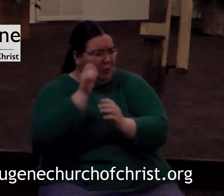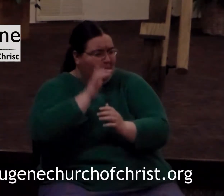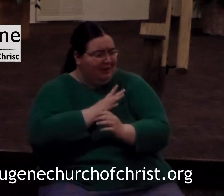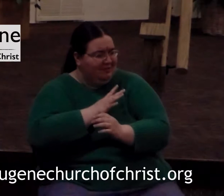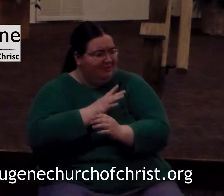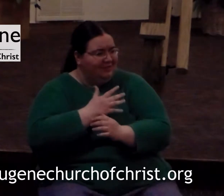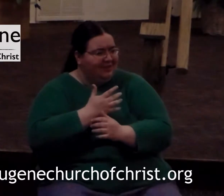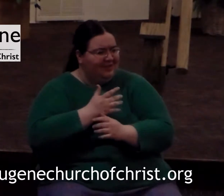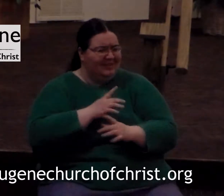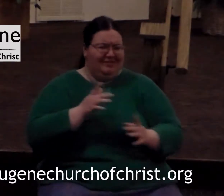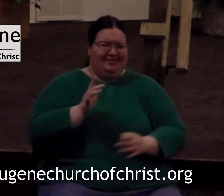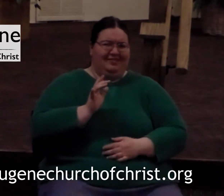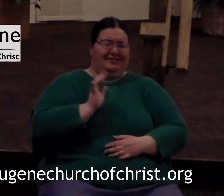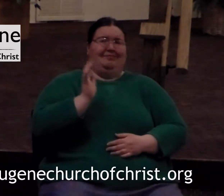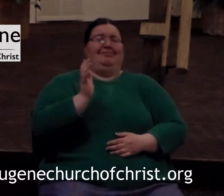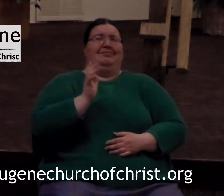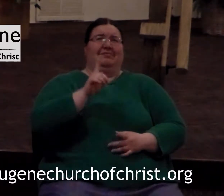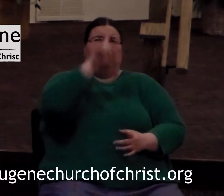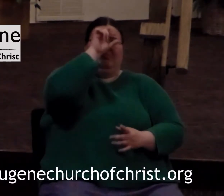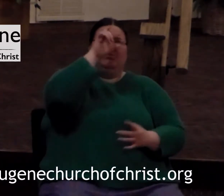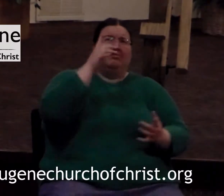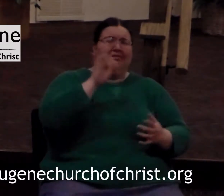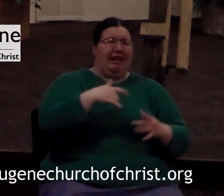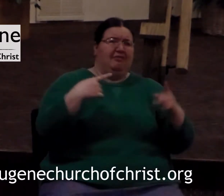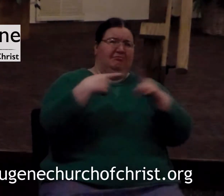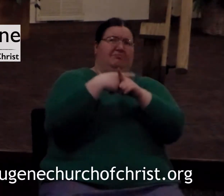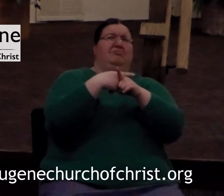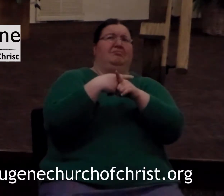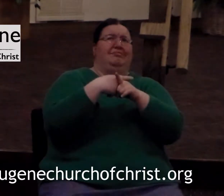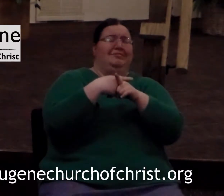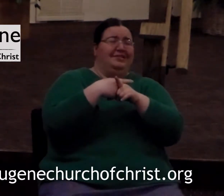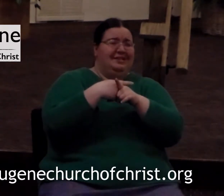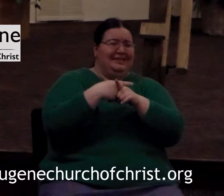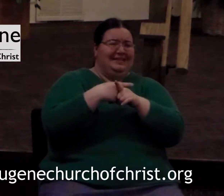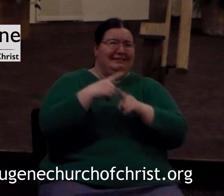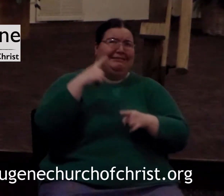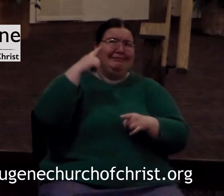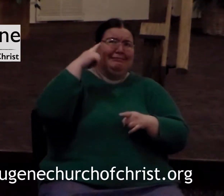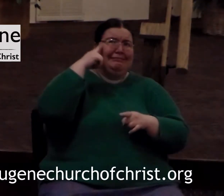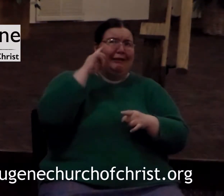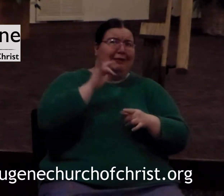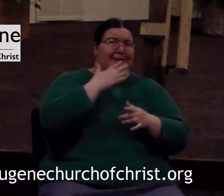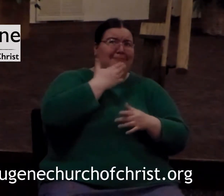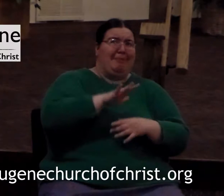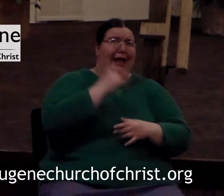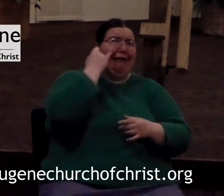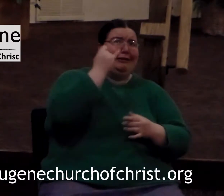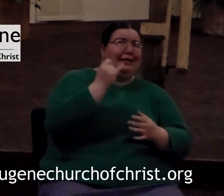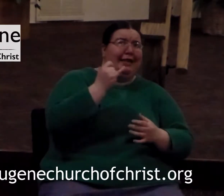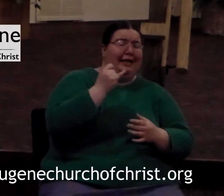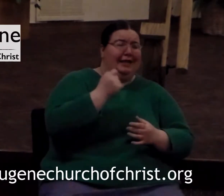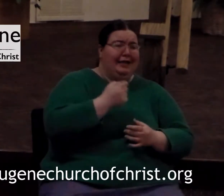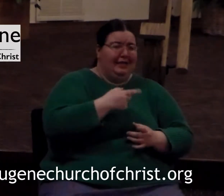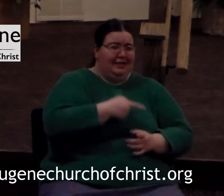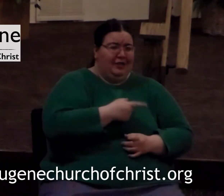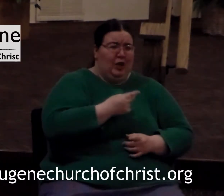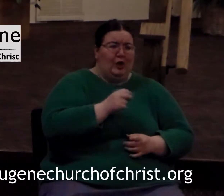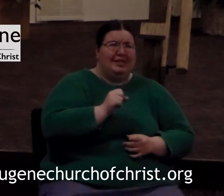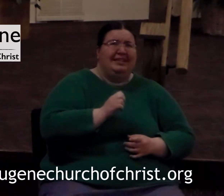way. And the command that God gives to Hosea doesn't sound like a good idea. And Hosea is struck with this moment of, am I going to do what I want to